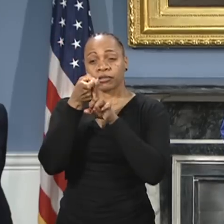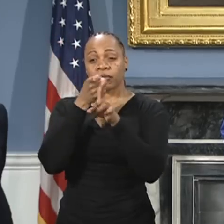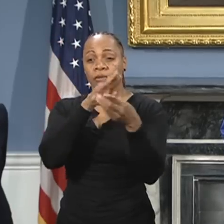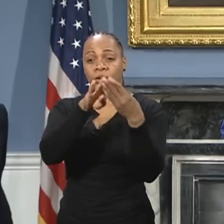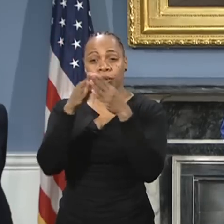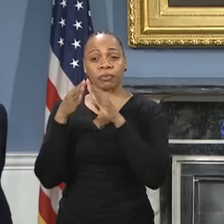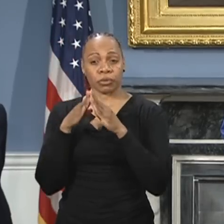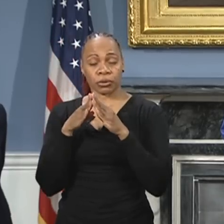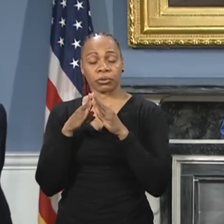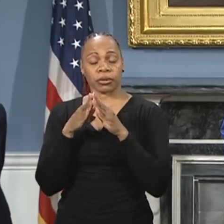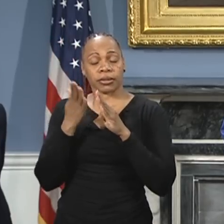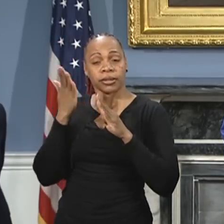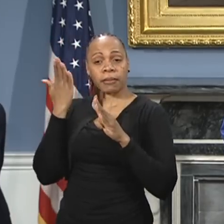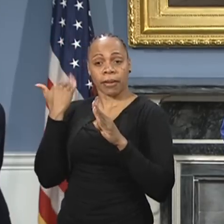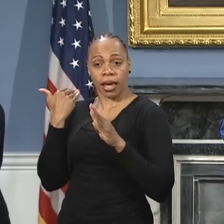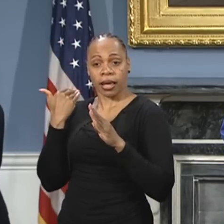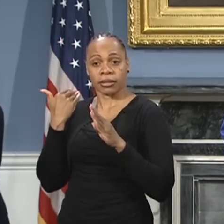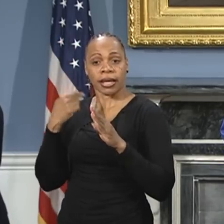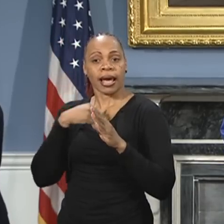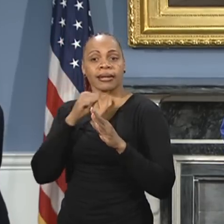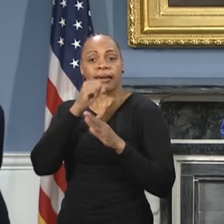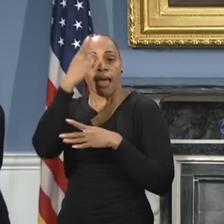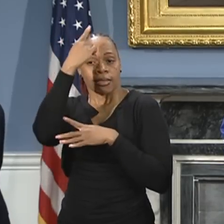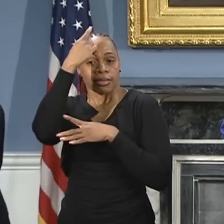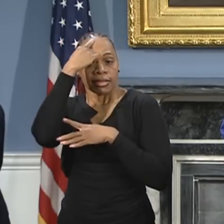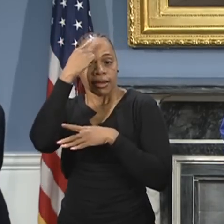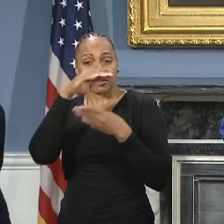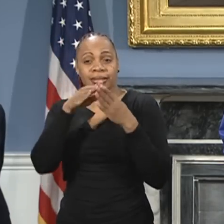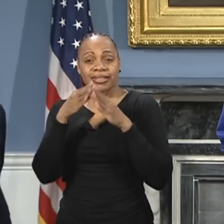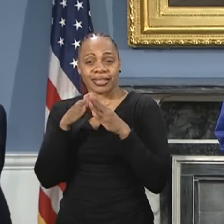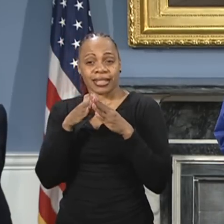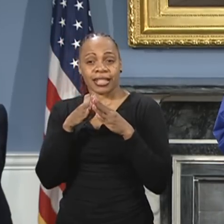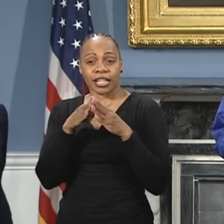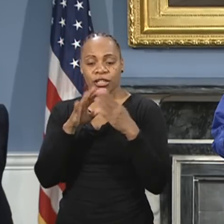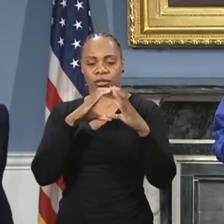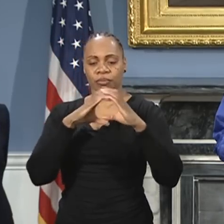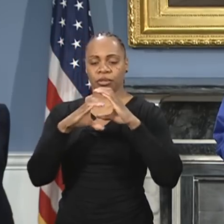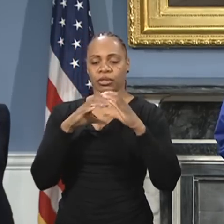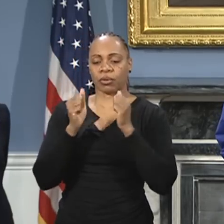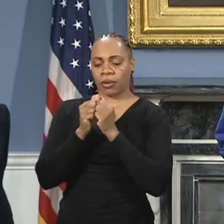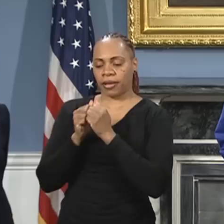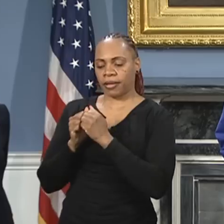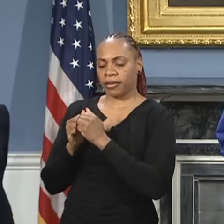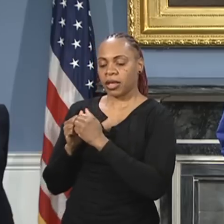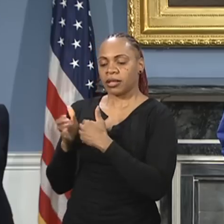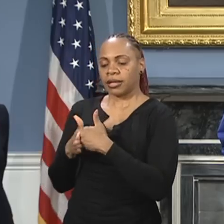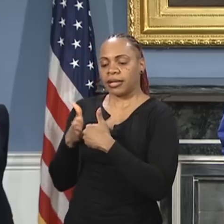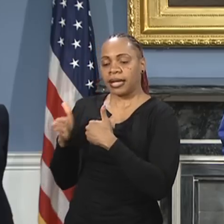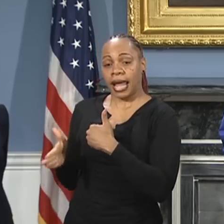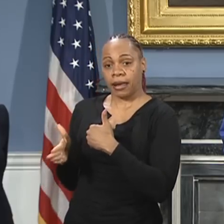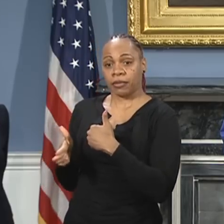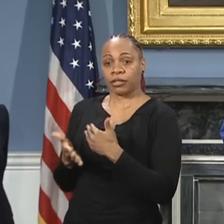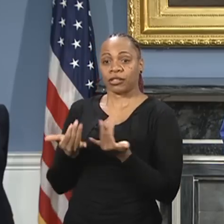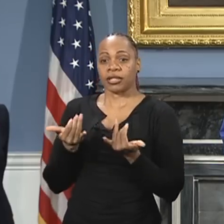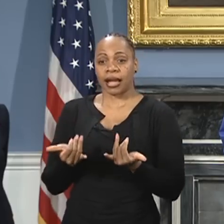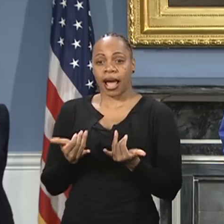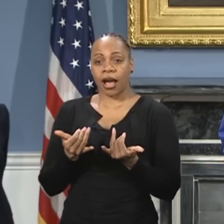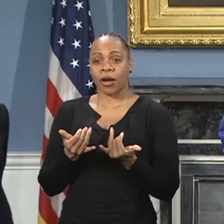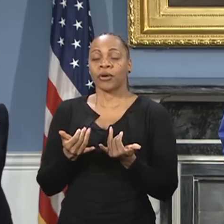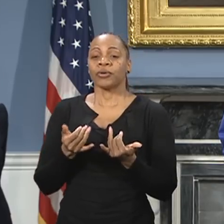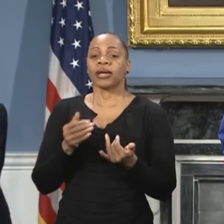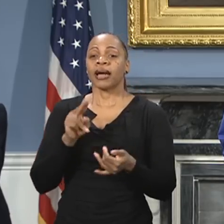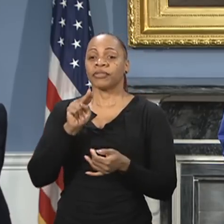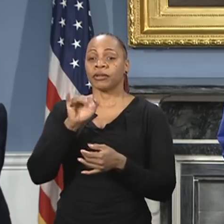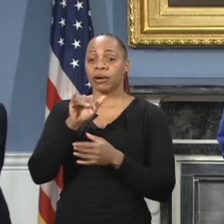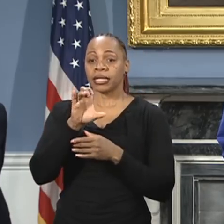to. I don't think the city of New York was communicating with neighborhoods the way it could. Now, a reform in that has been Plow NYC, and we're happy about that, and we're also going to